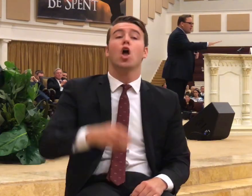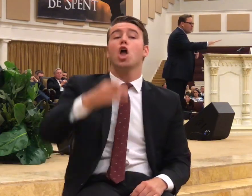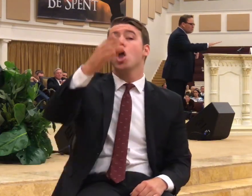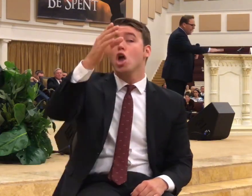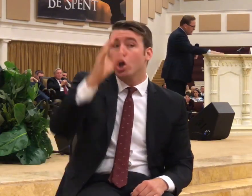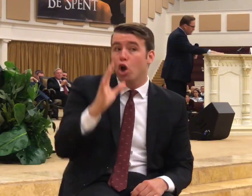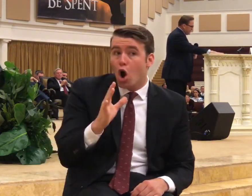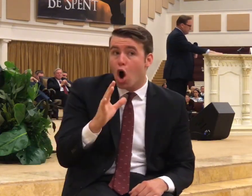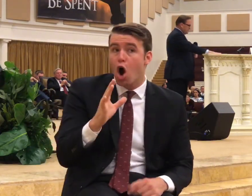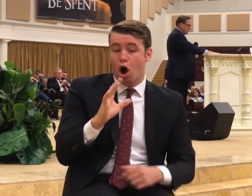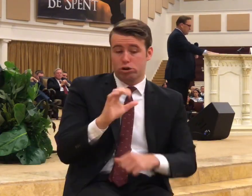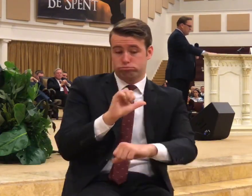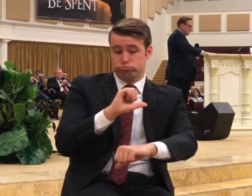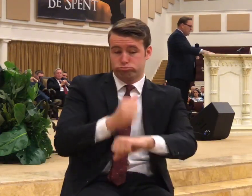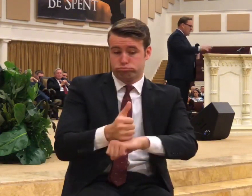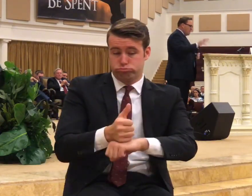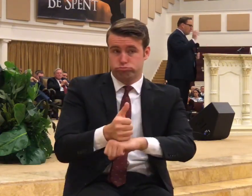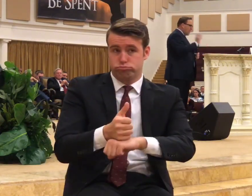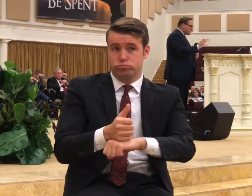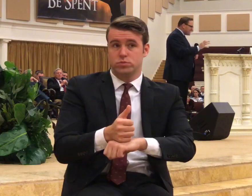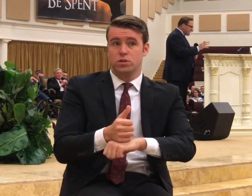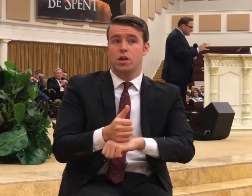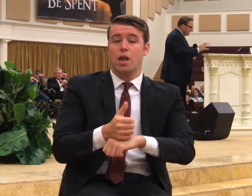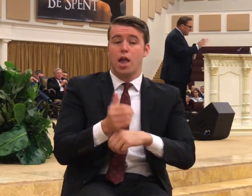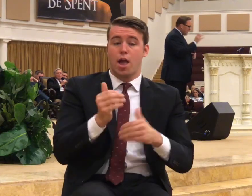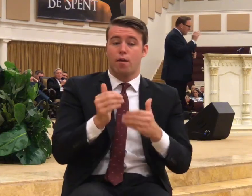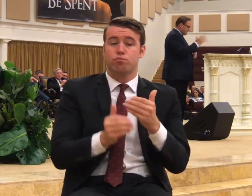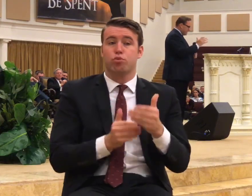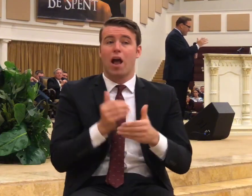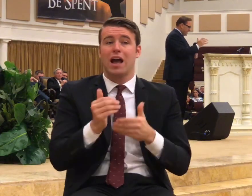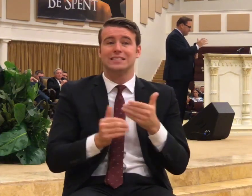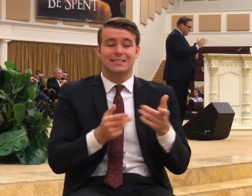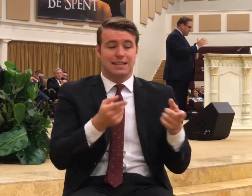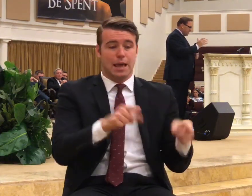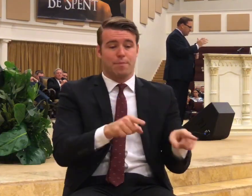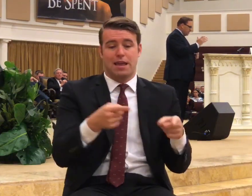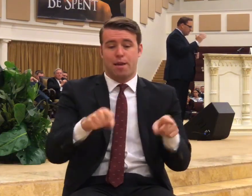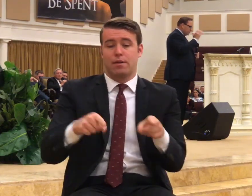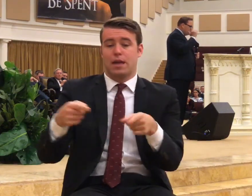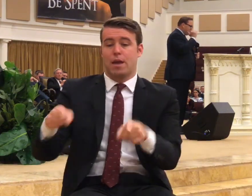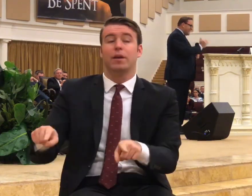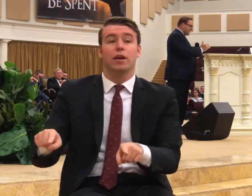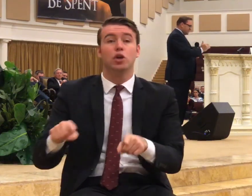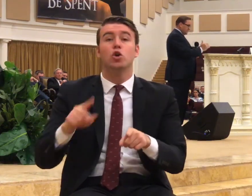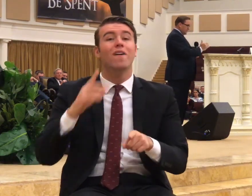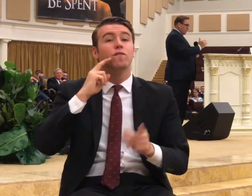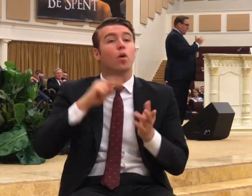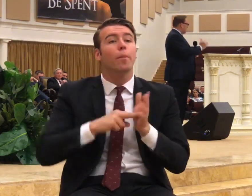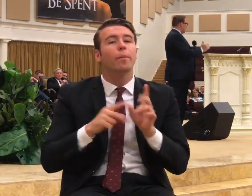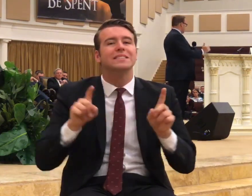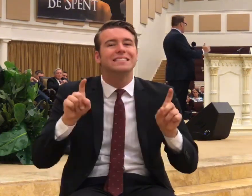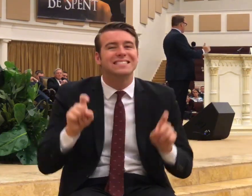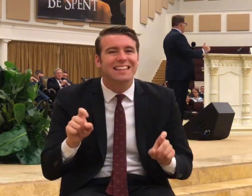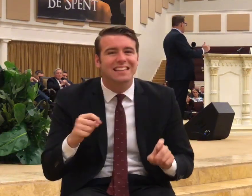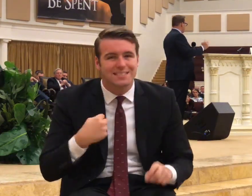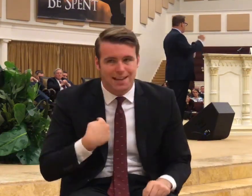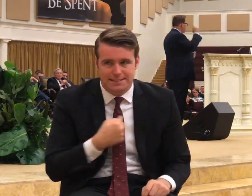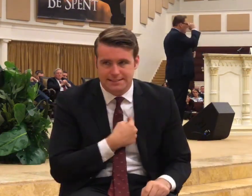God arranges processing incidents to test